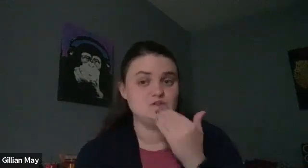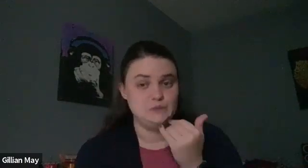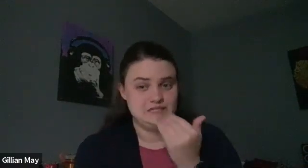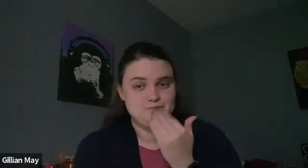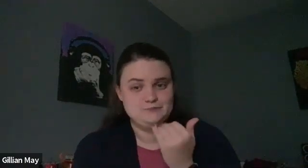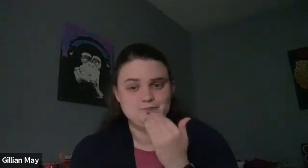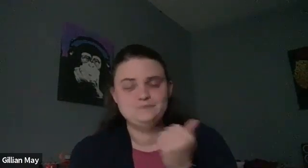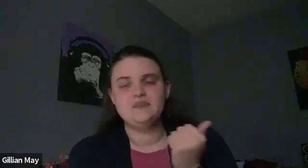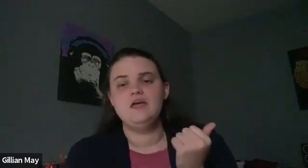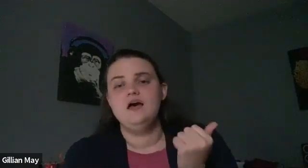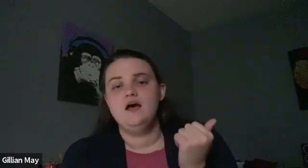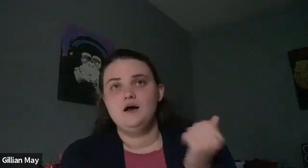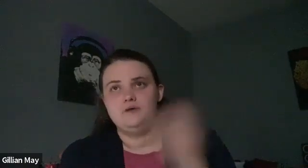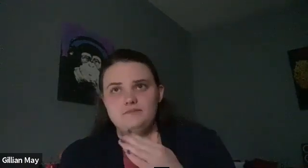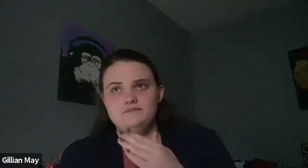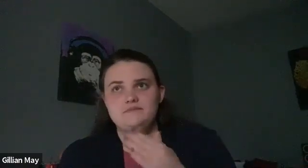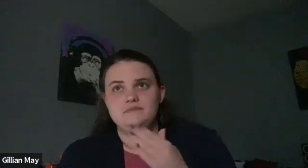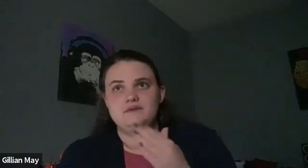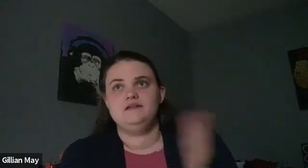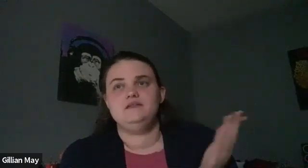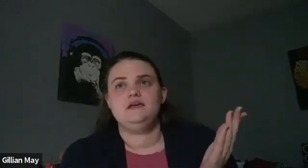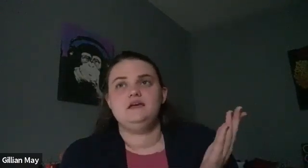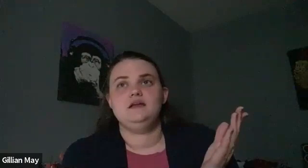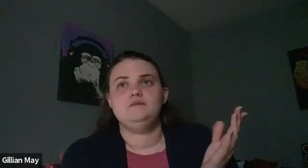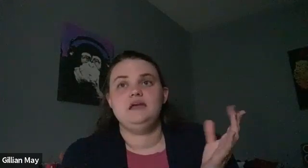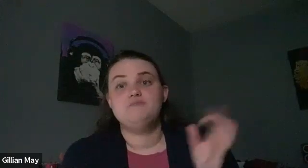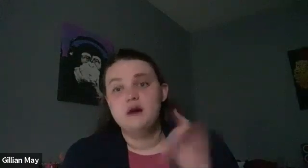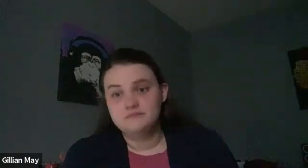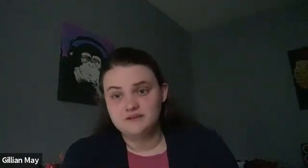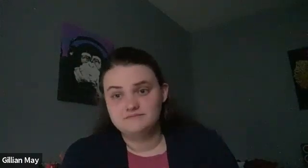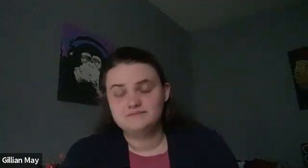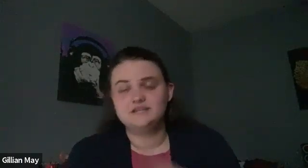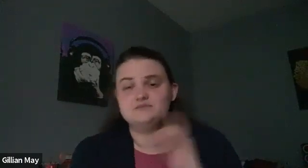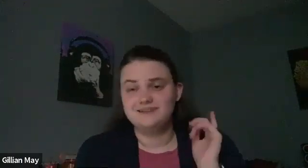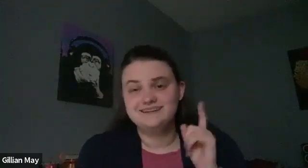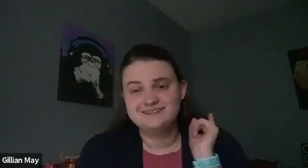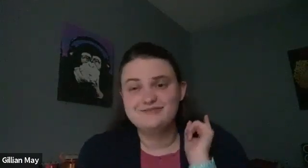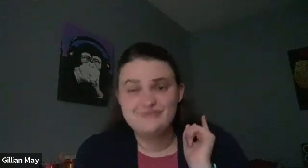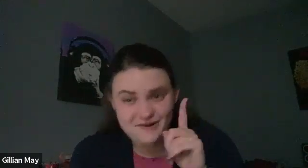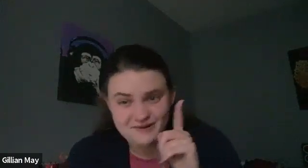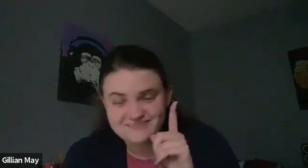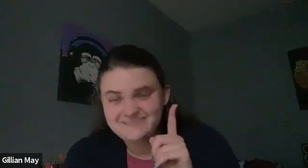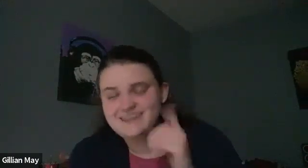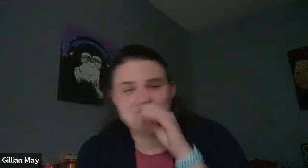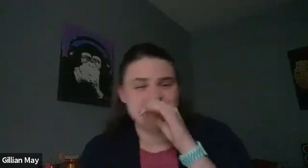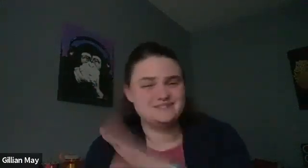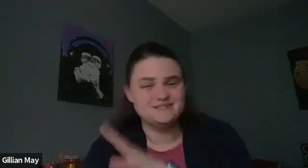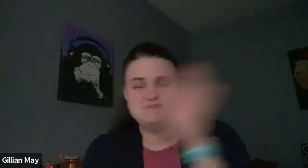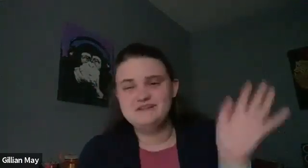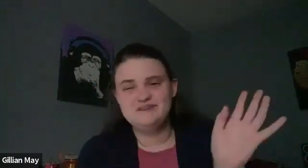sweet. Okay. Then we have pumpkin, because we are getting into fall and everyone's going to be wanting